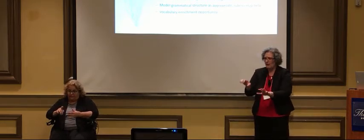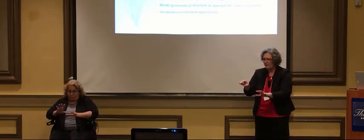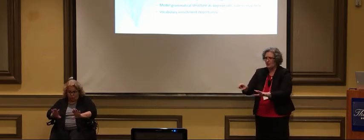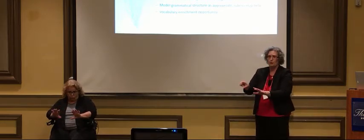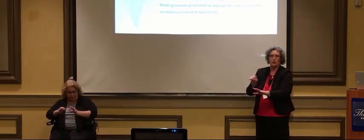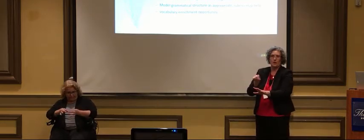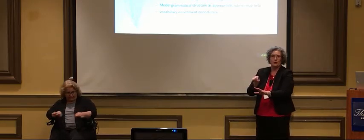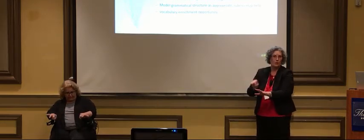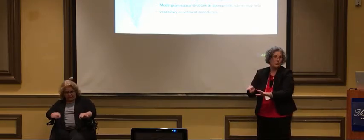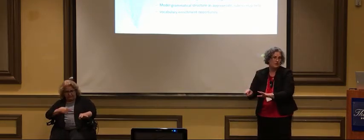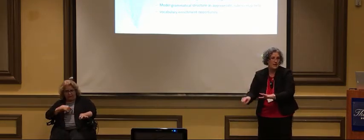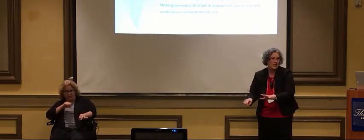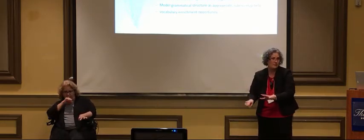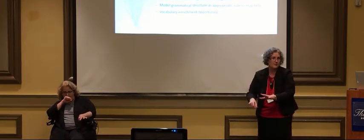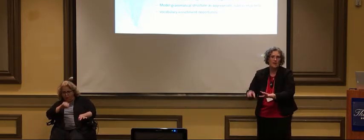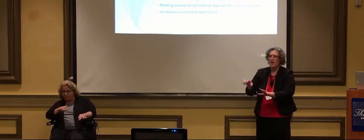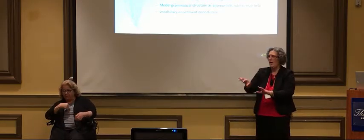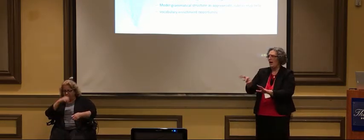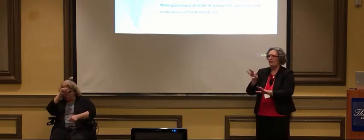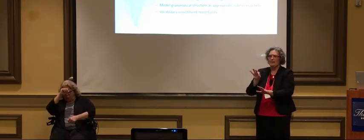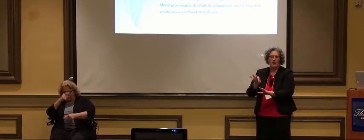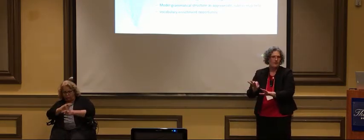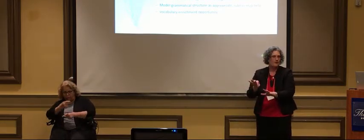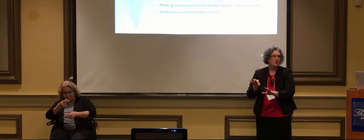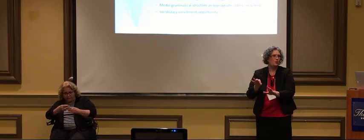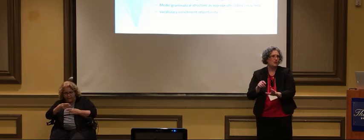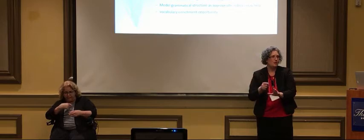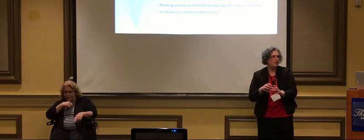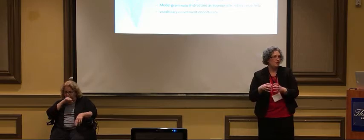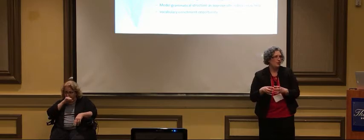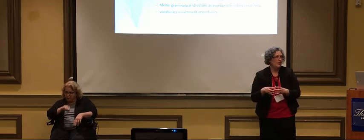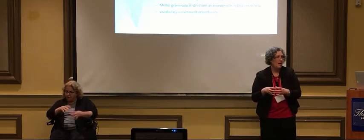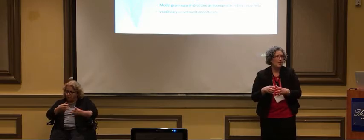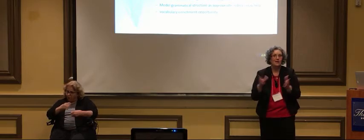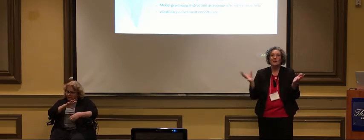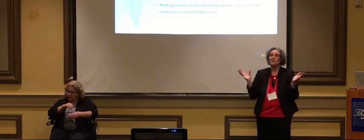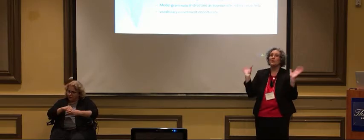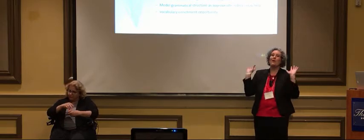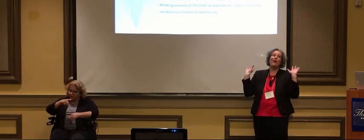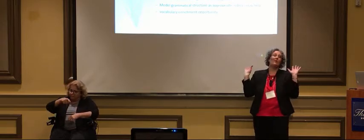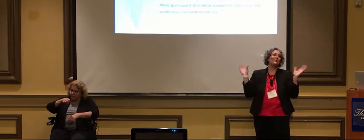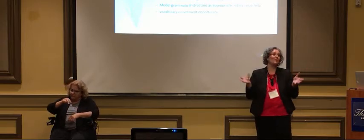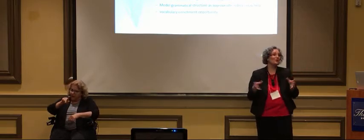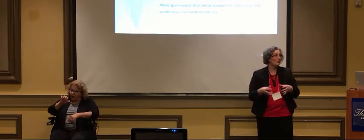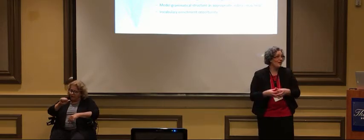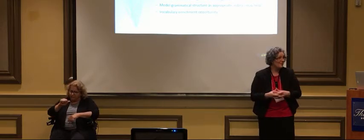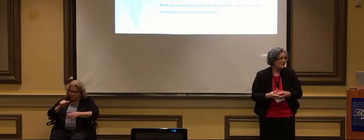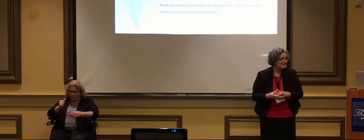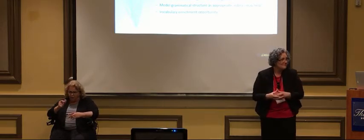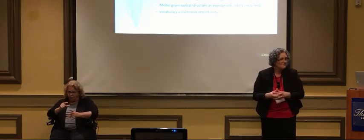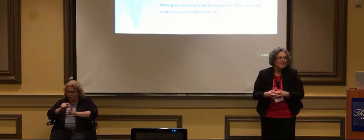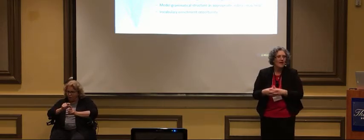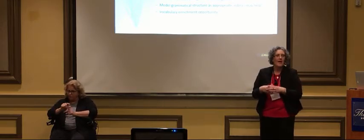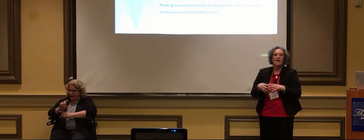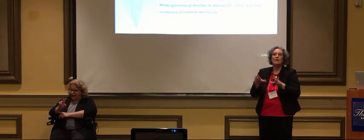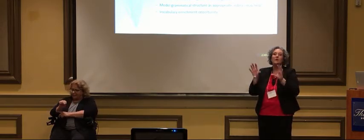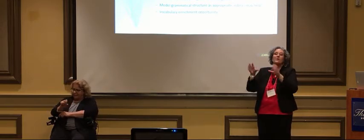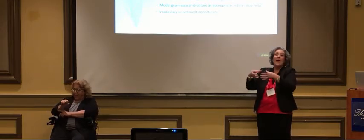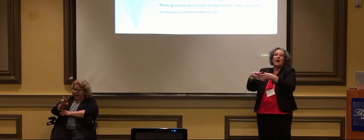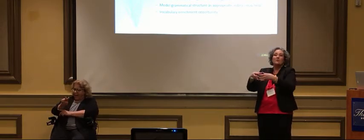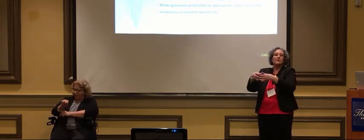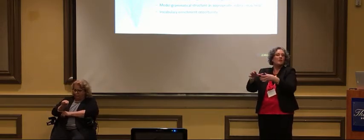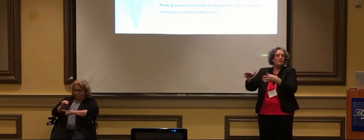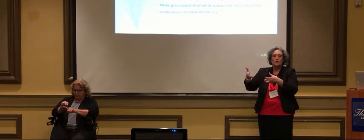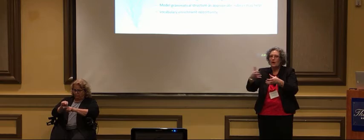sentence. I love that you pulled out your brother's names. I love that you wanted to include a piñata. And guess what? All those words are nouns. And